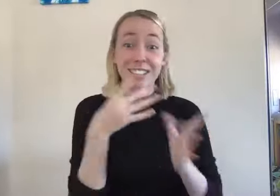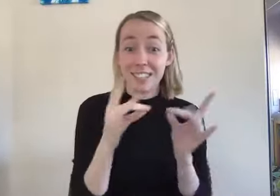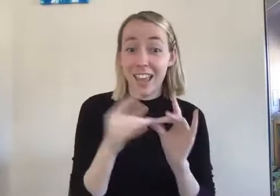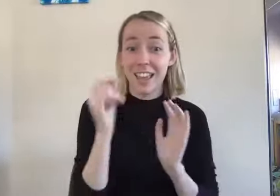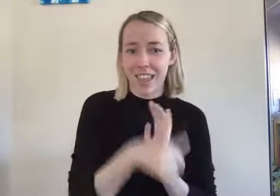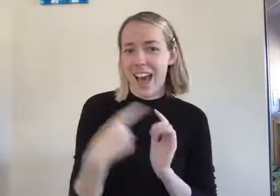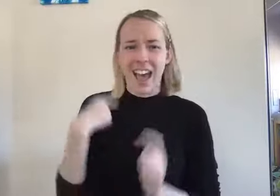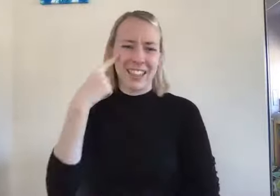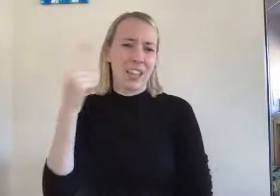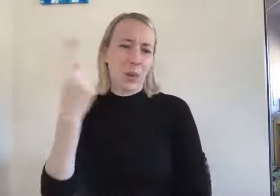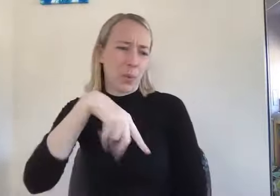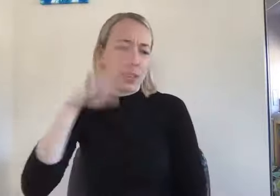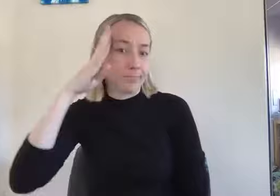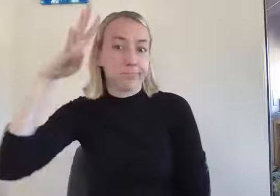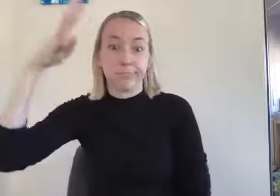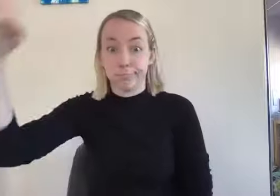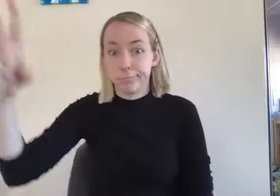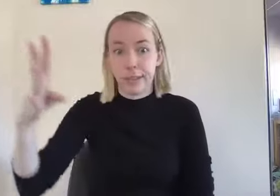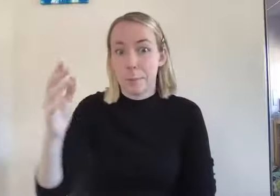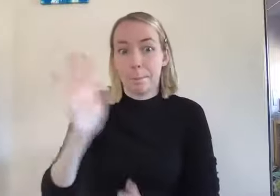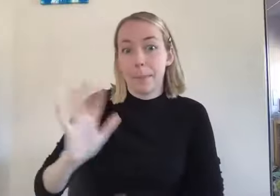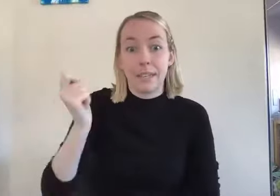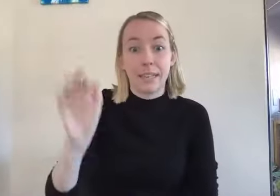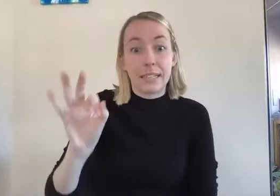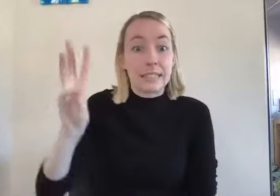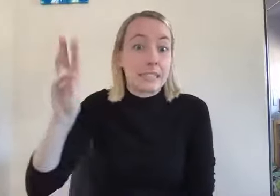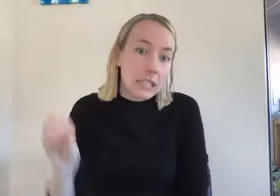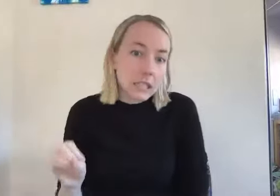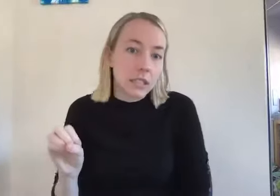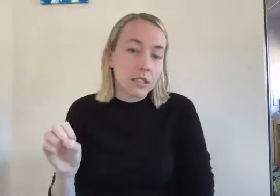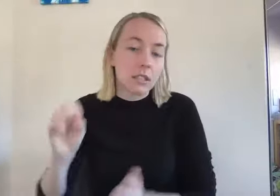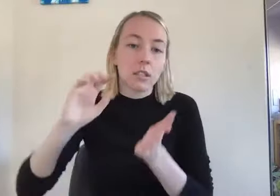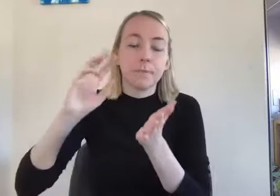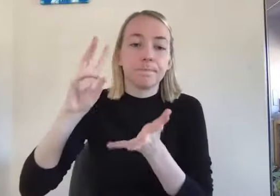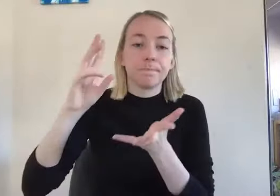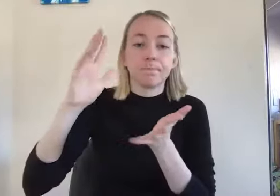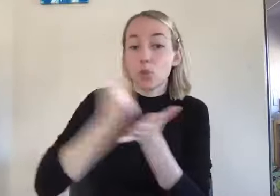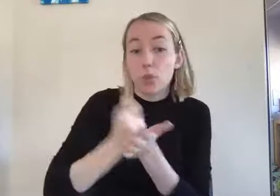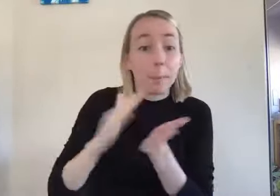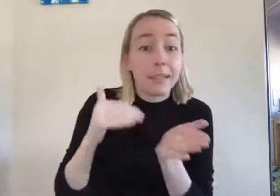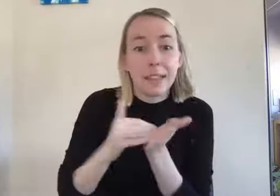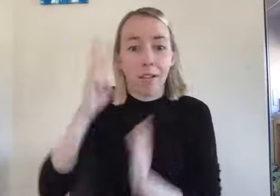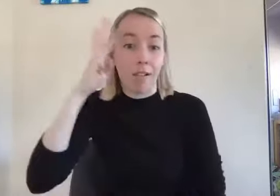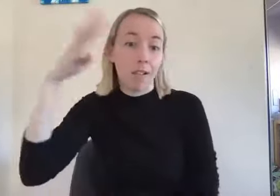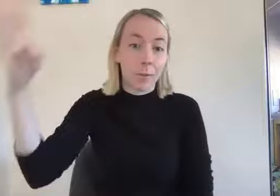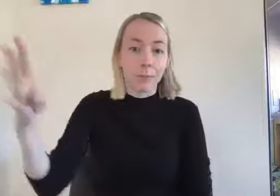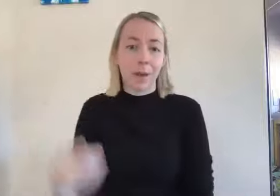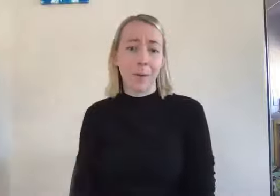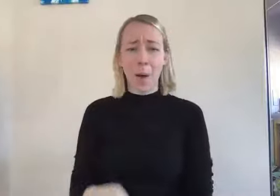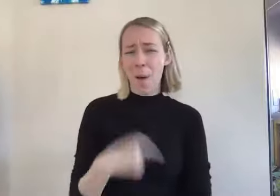says. We got that, I think, from some treatment center back in the late 60s, early 70s. And it kind of became, the thing to